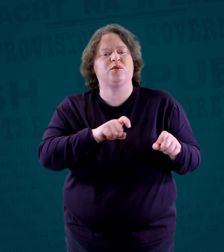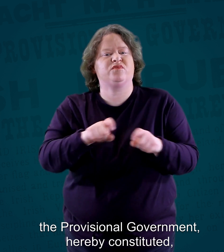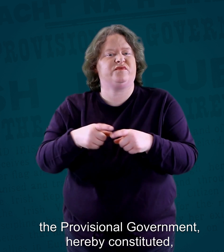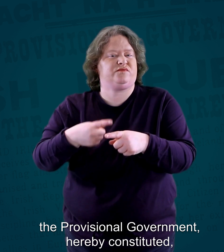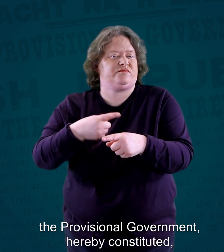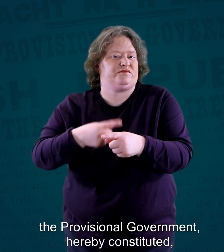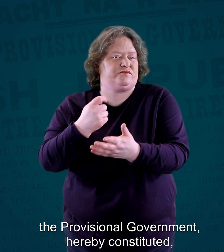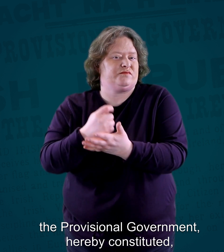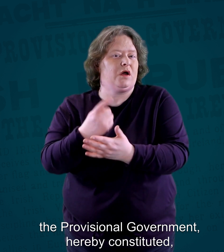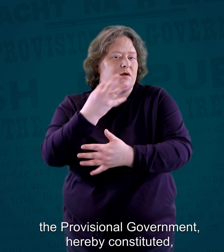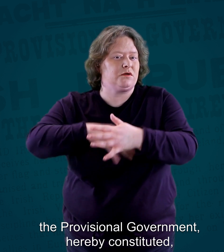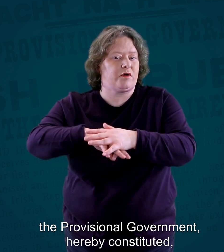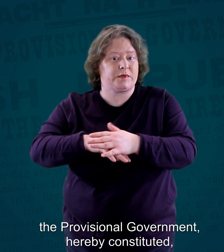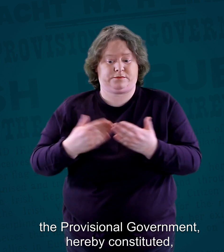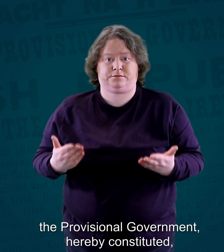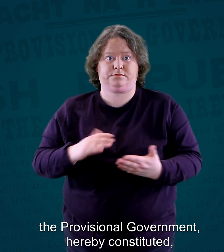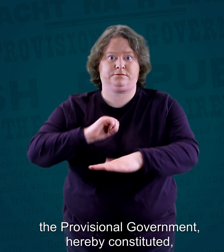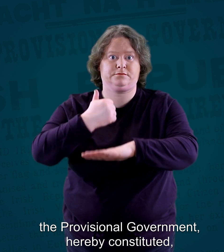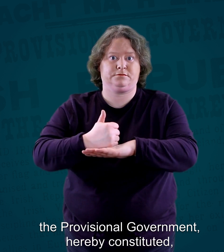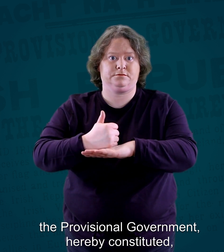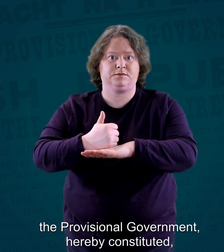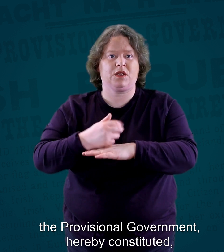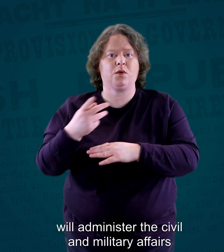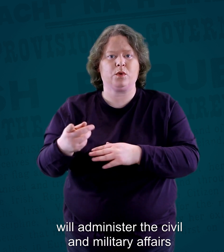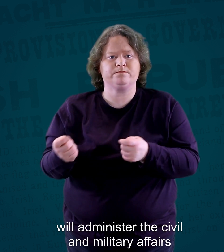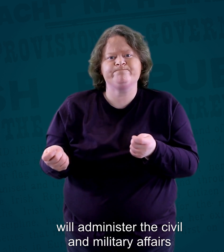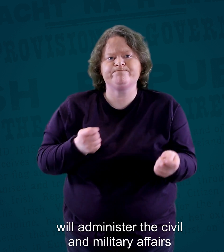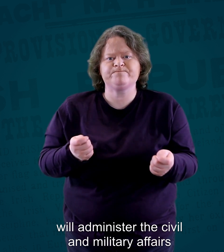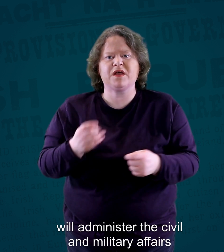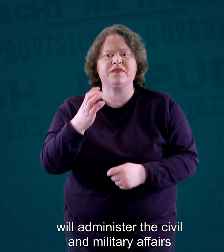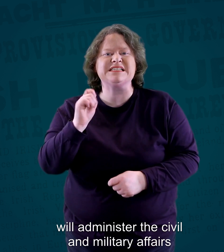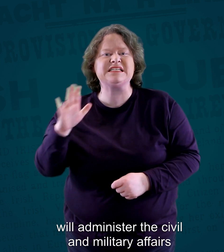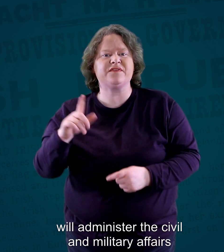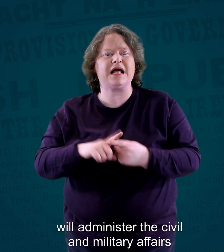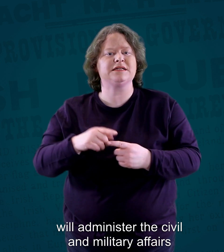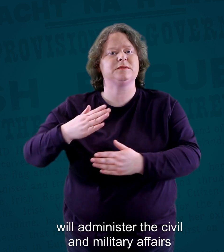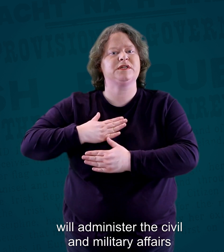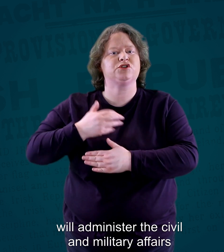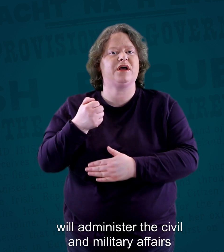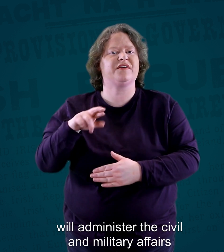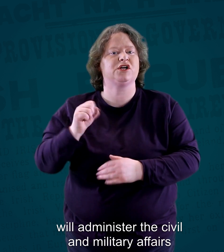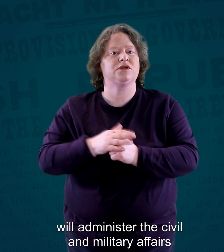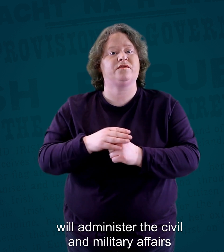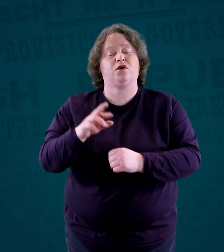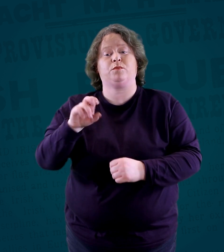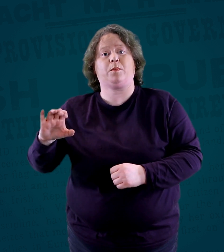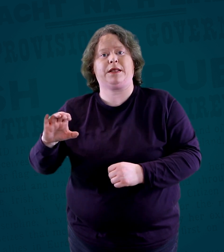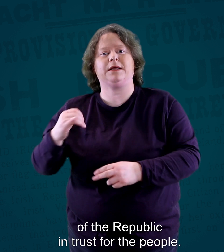the Provisional Government hereby constituted will administer the civil and military affairs of the Republic in trust